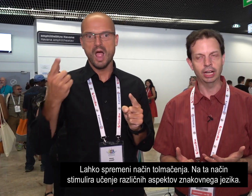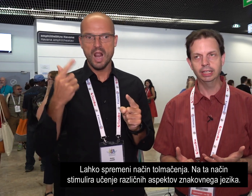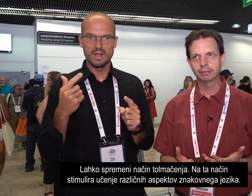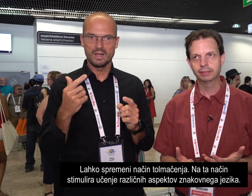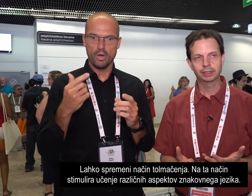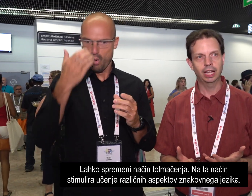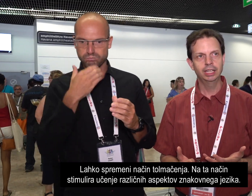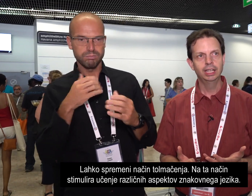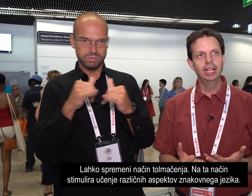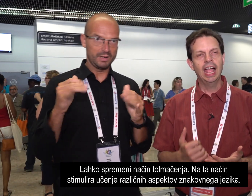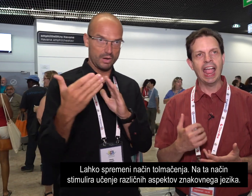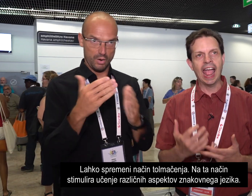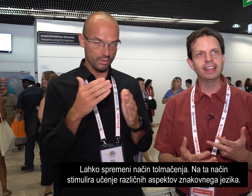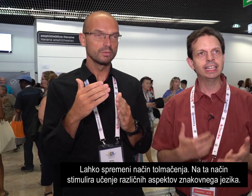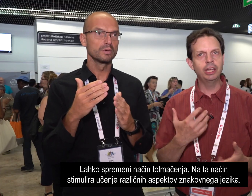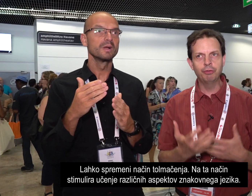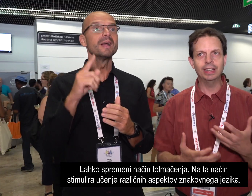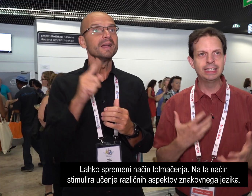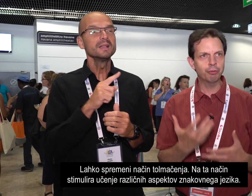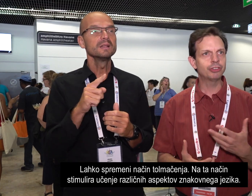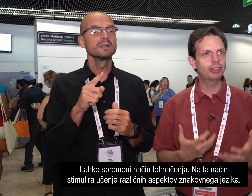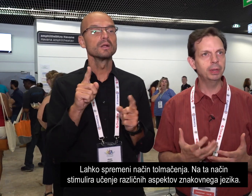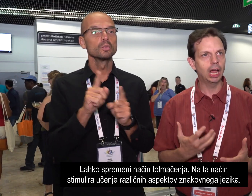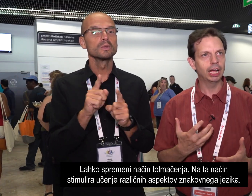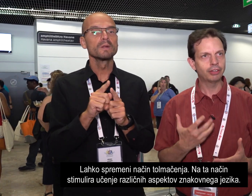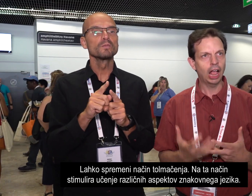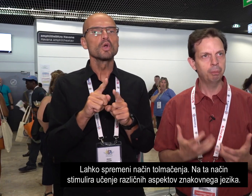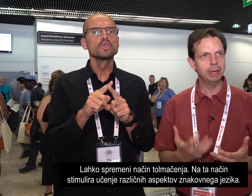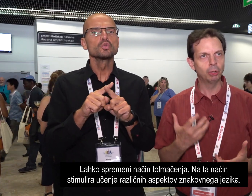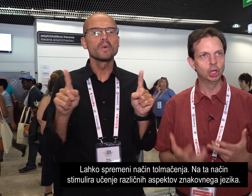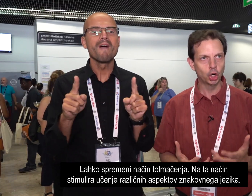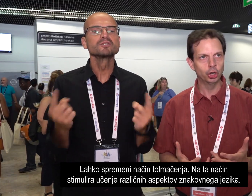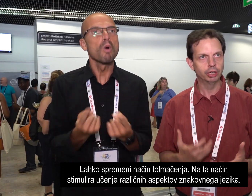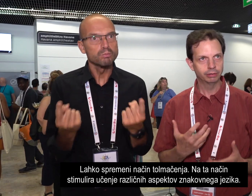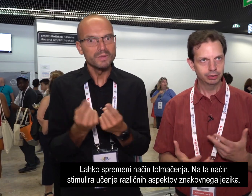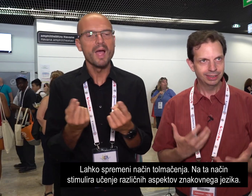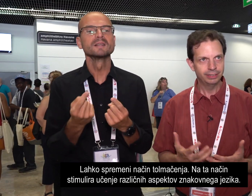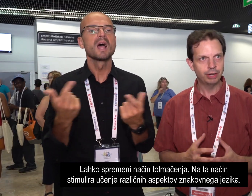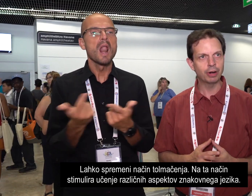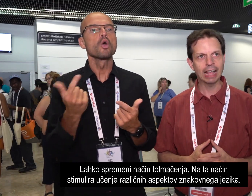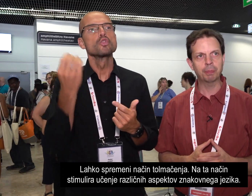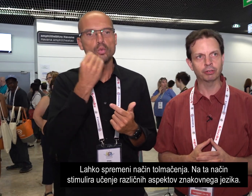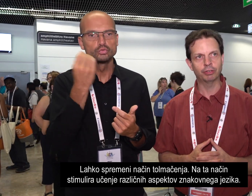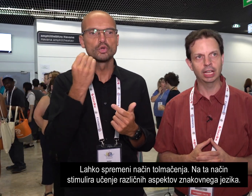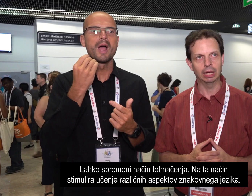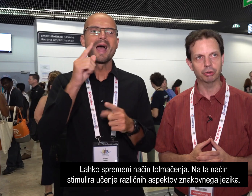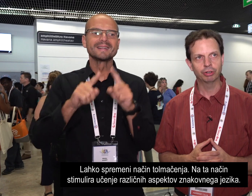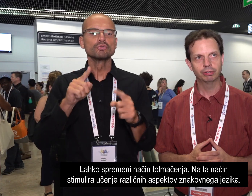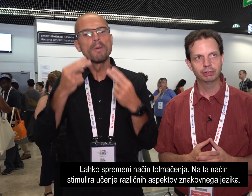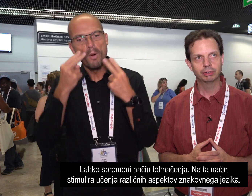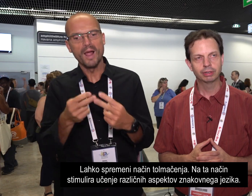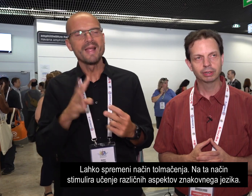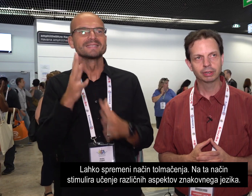it's signing, okay? And give different stimuli to help people learn different aspects of sign